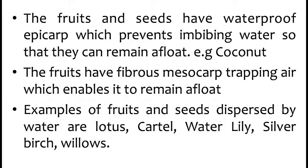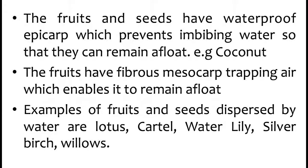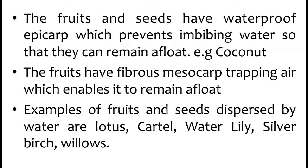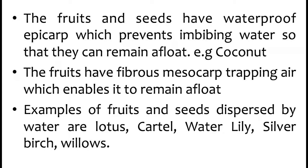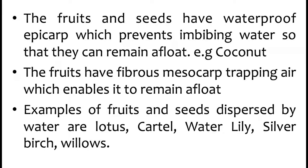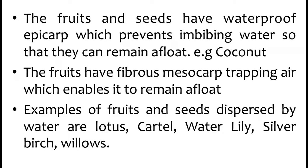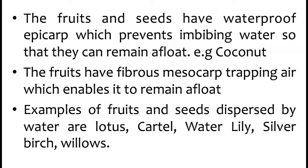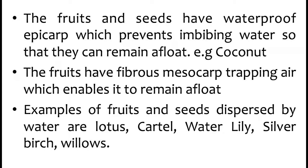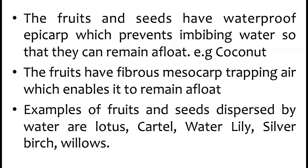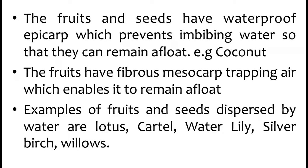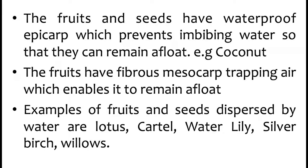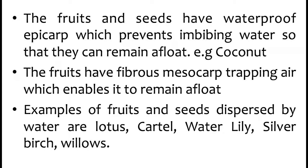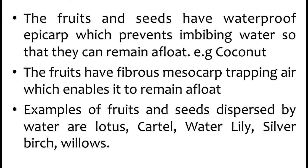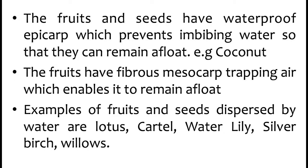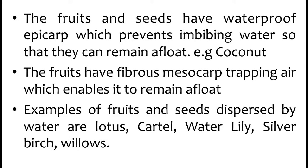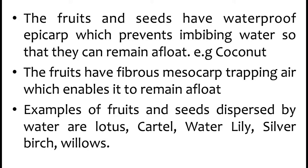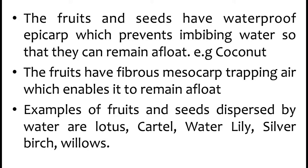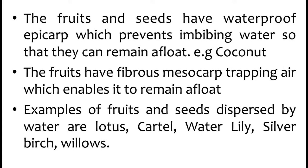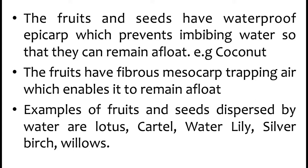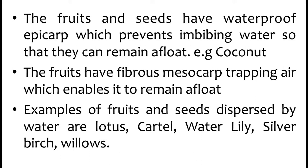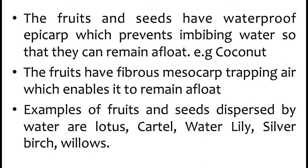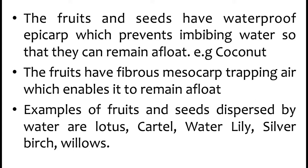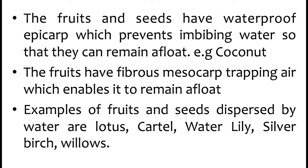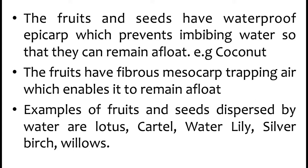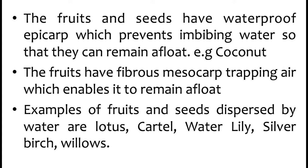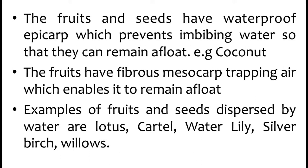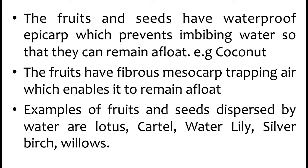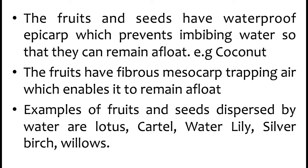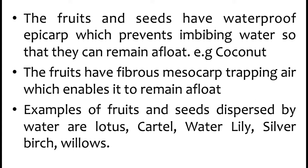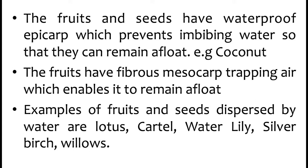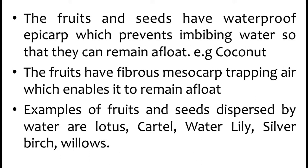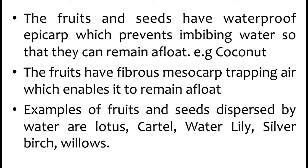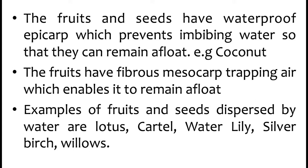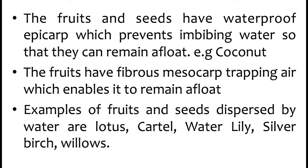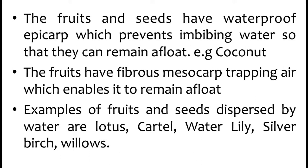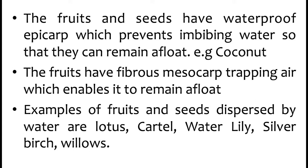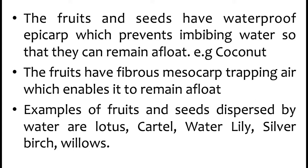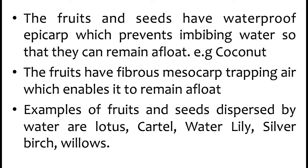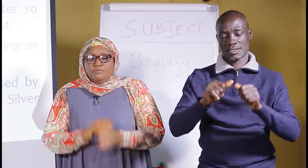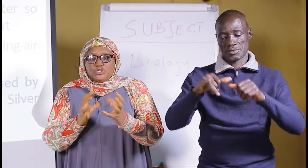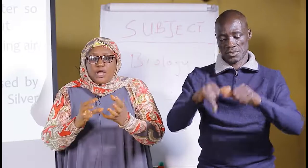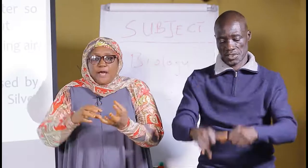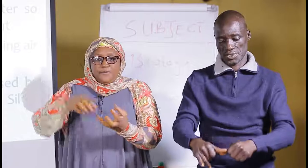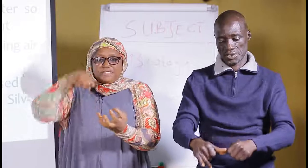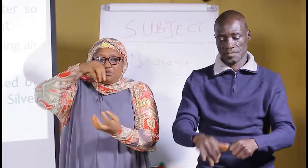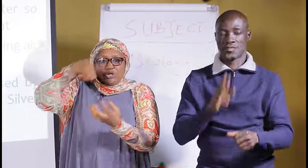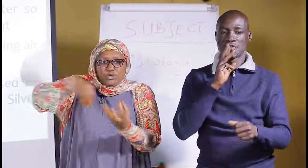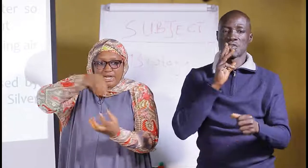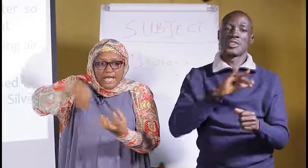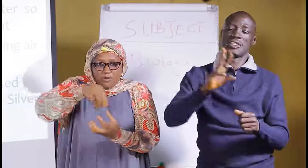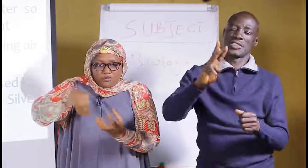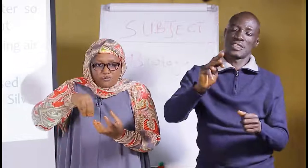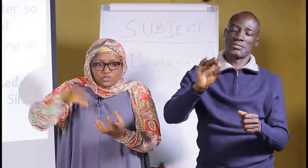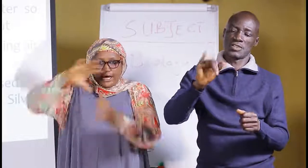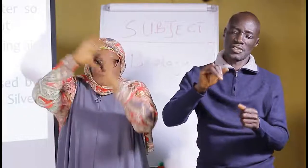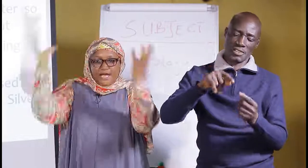fruit have fibrous mesocarp, and it traps air, which enables it to remain afloat. Mesocarp is the middle